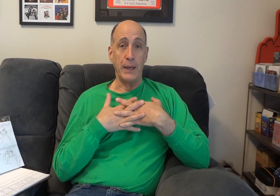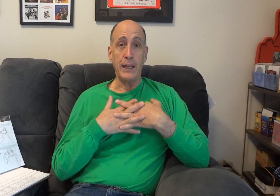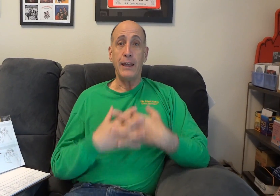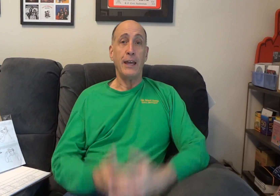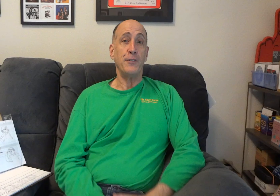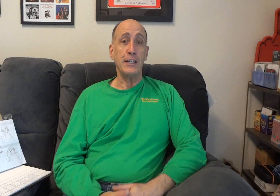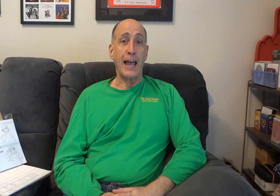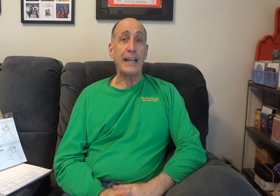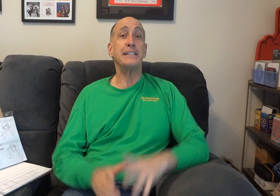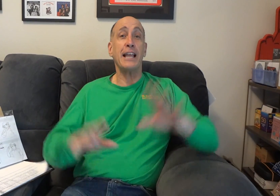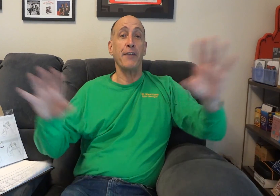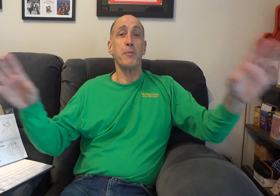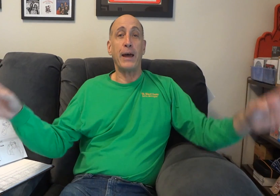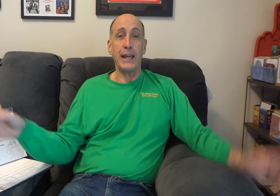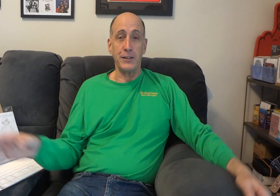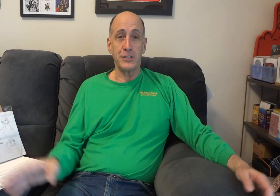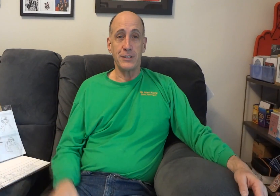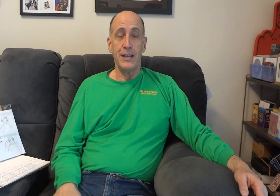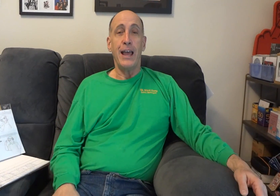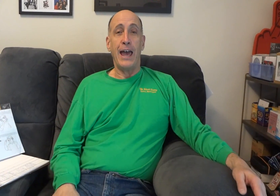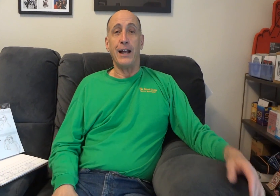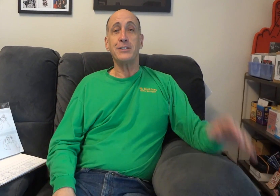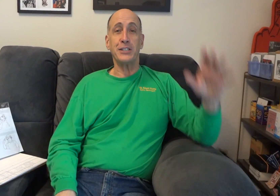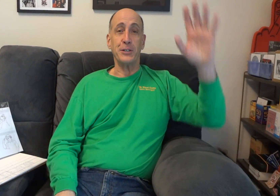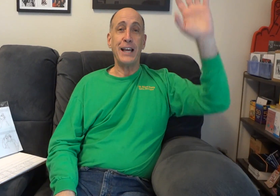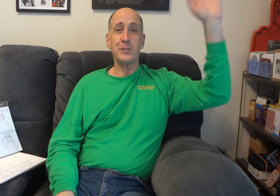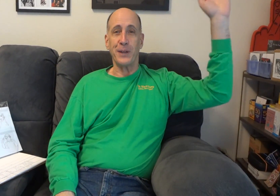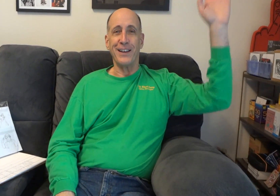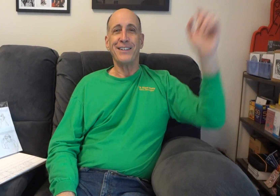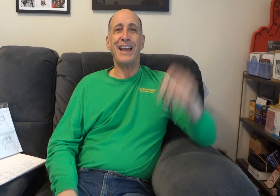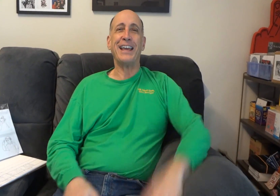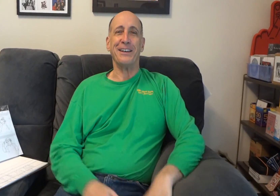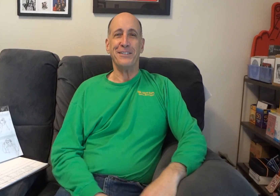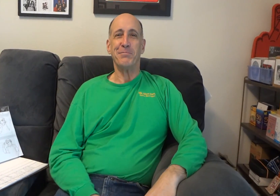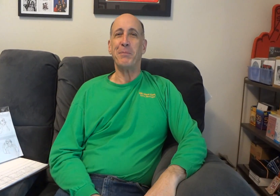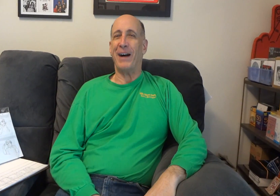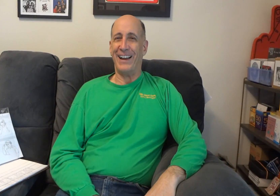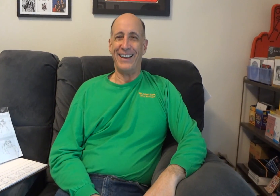me. If you didn't like it, tell everybody else. And I'll see you next week. Thank you. Bye-bye.